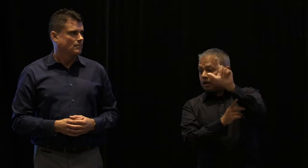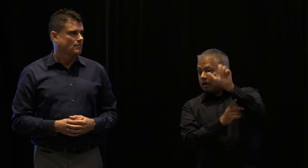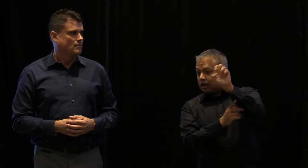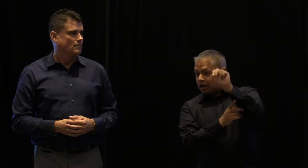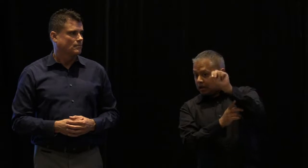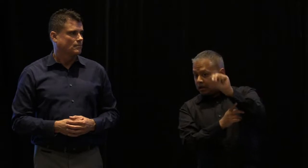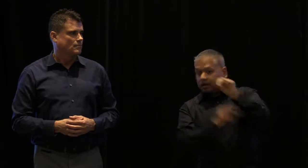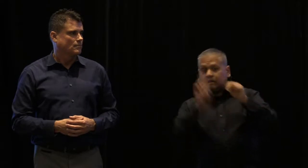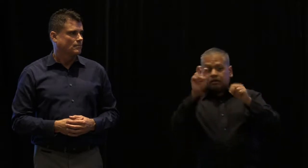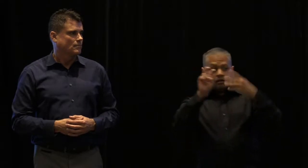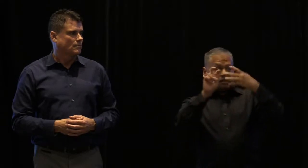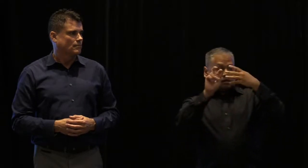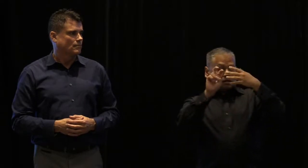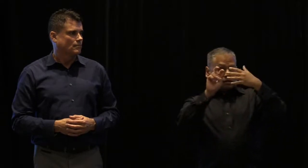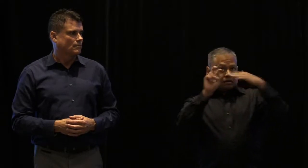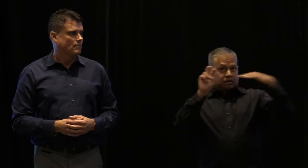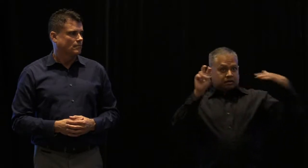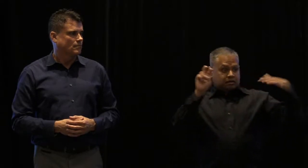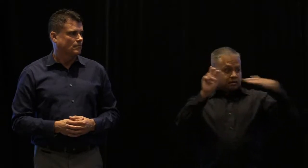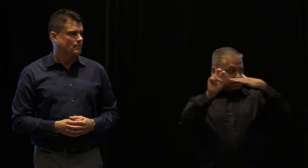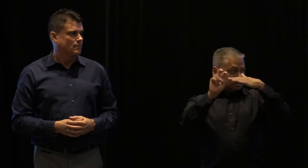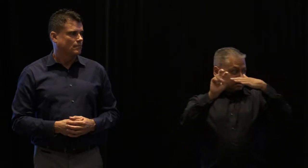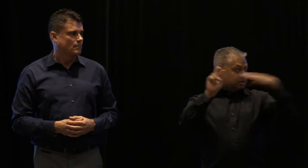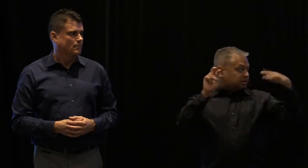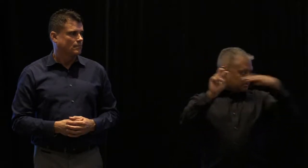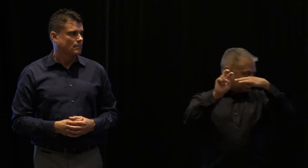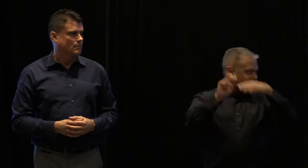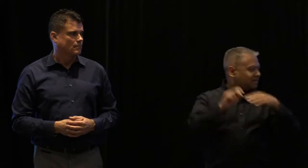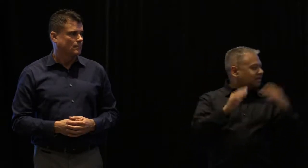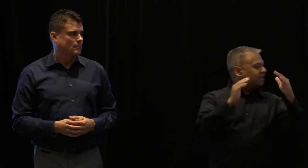the Kwantlen people,